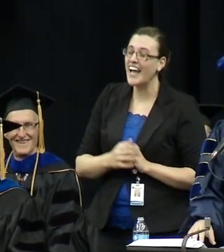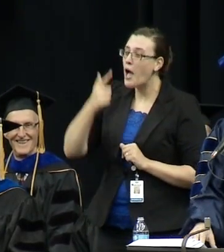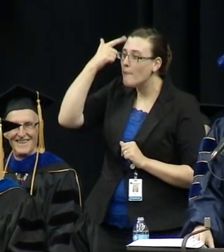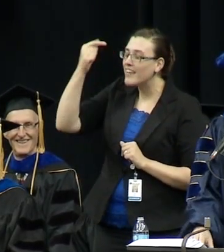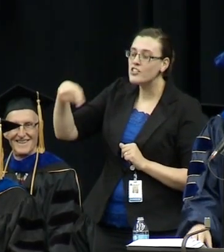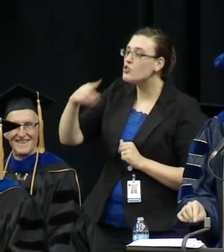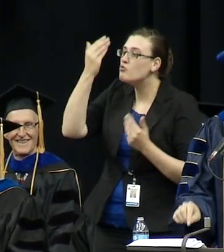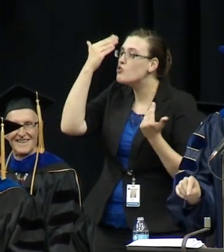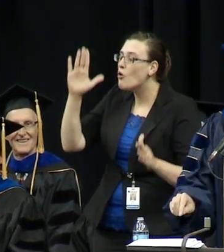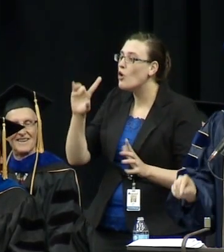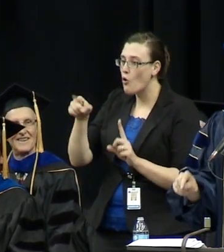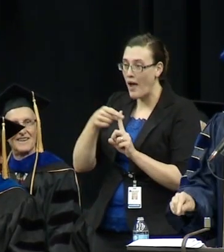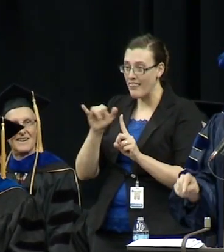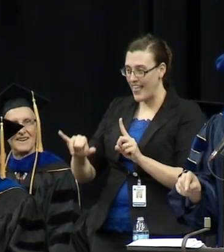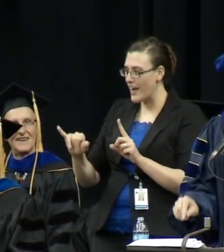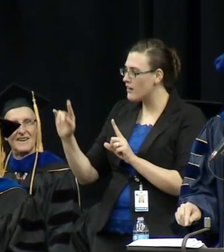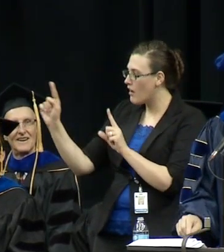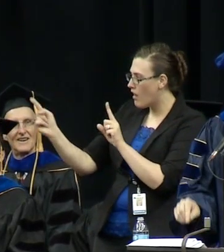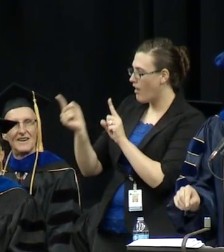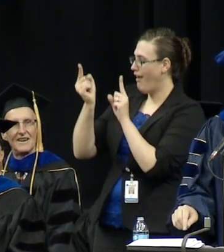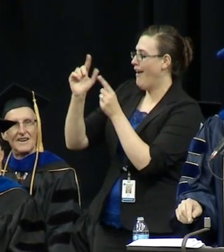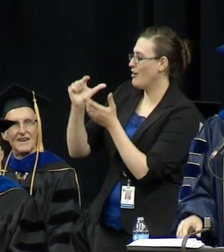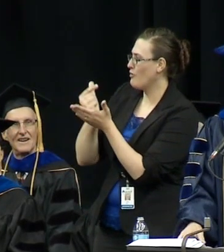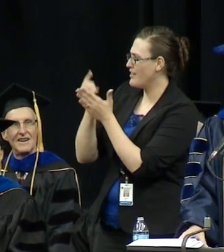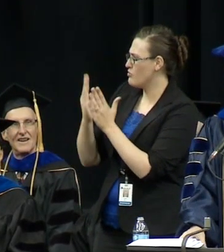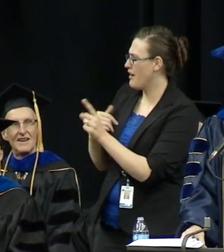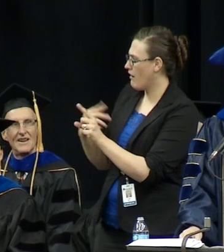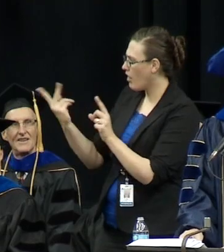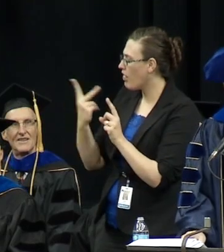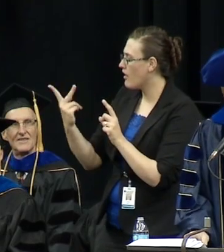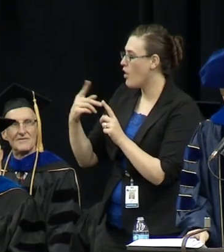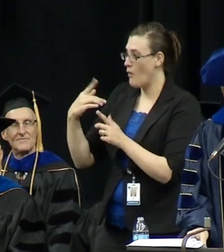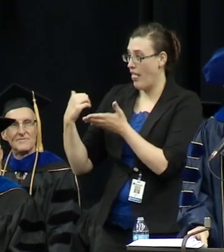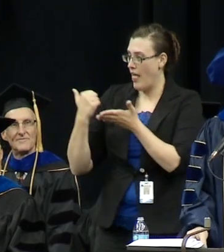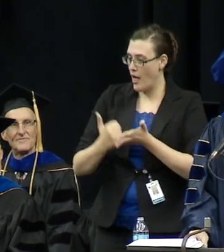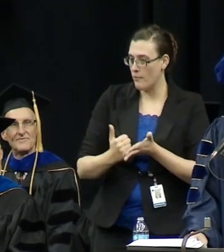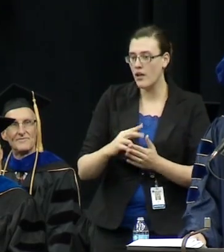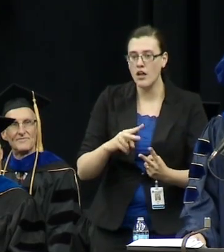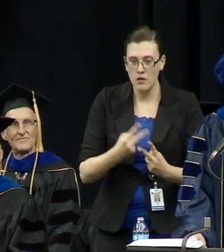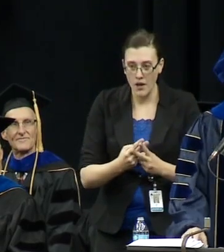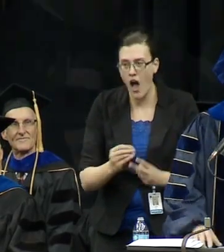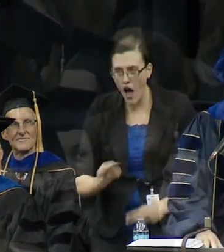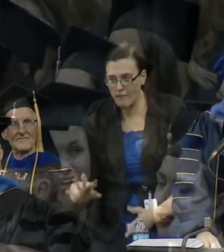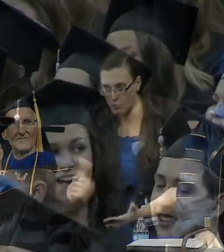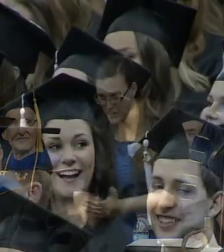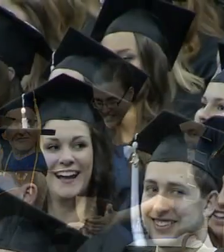Because you never know when that fellow Hawkeye graduate is going to bail you out. Hashtag of prison.